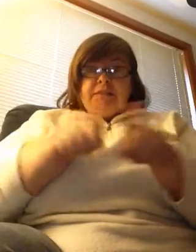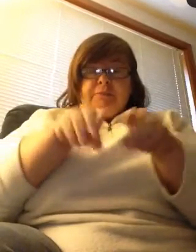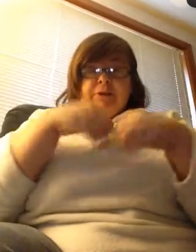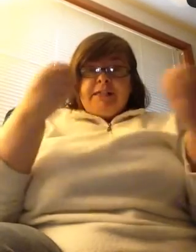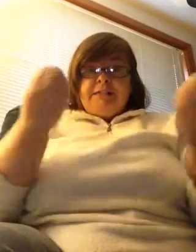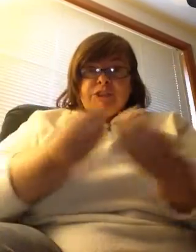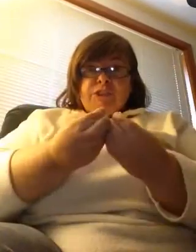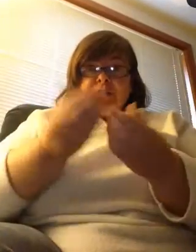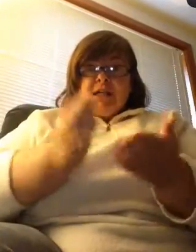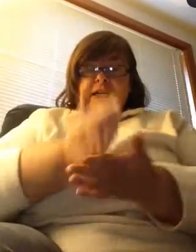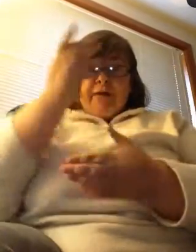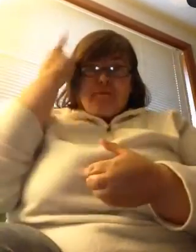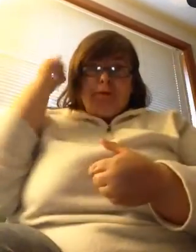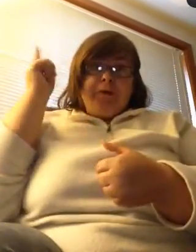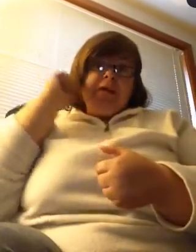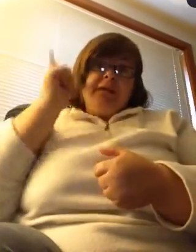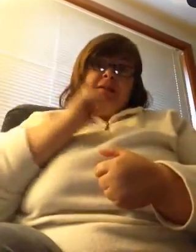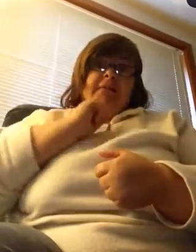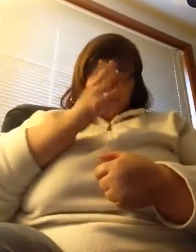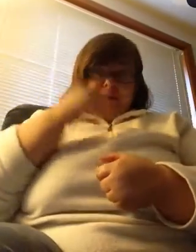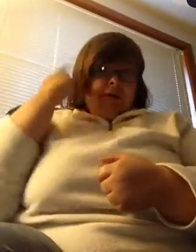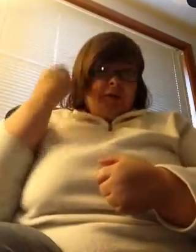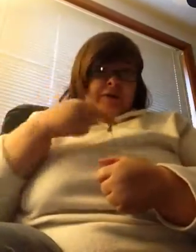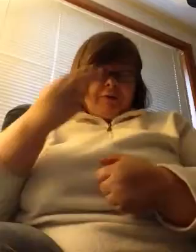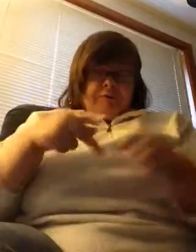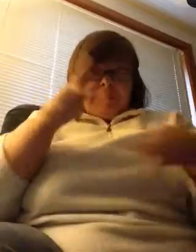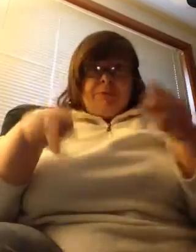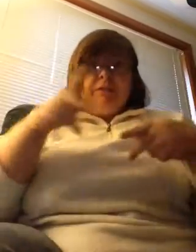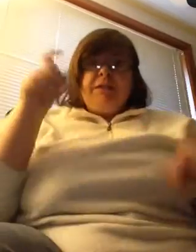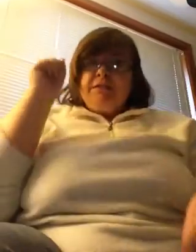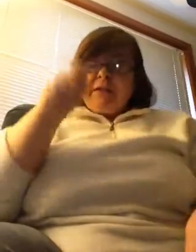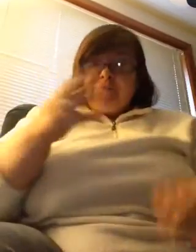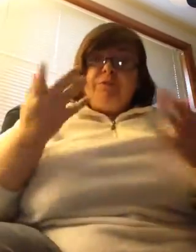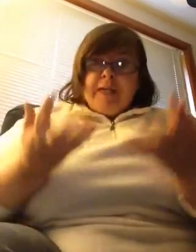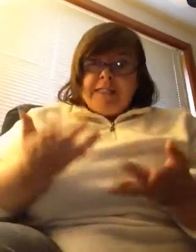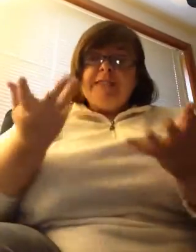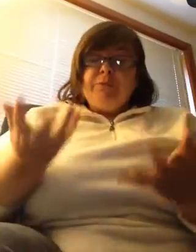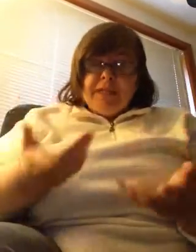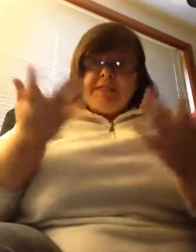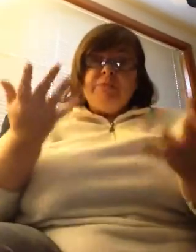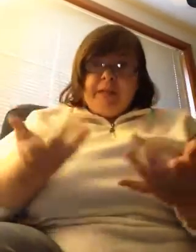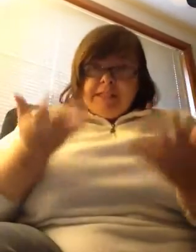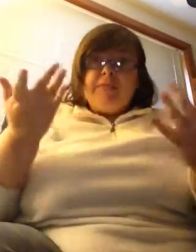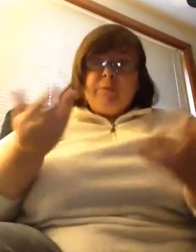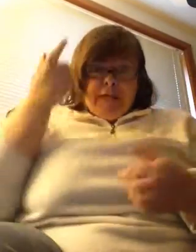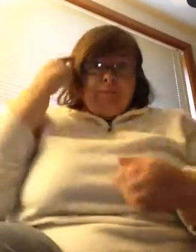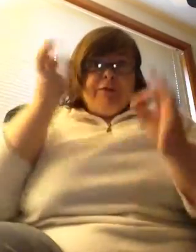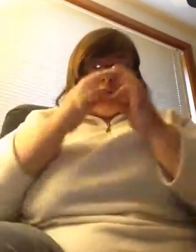same organization allow for deaf and hard of hearing people to have to wait and wait and wait and wait for an